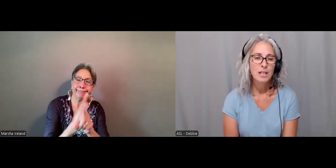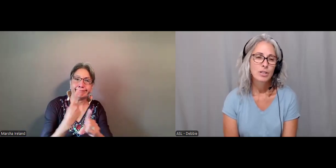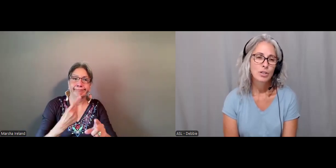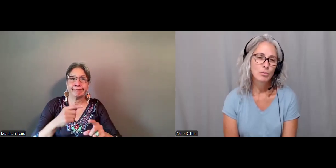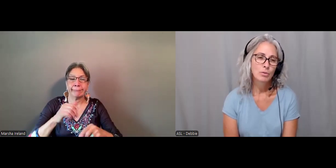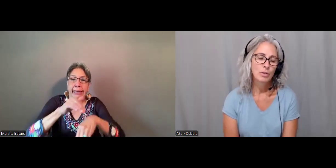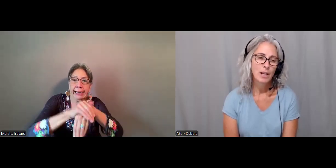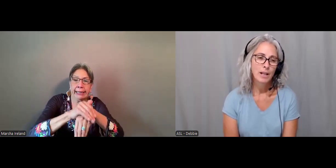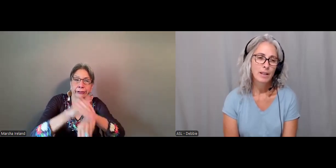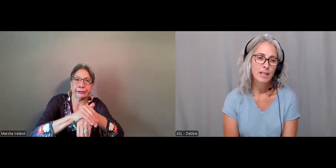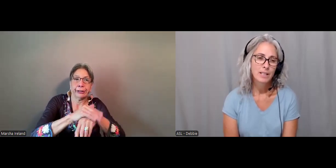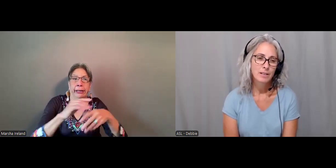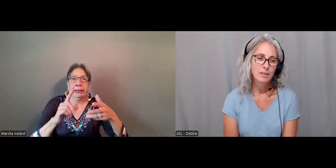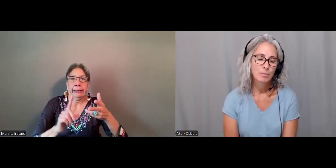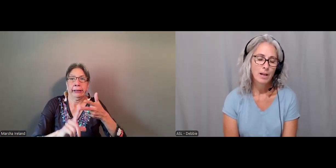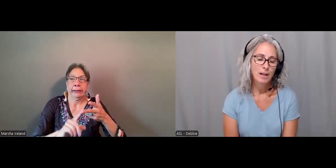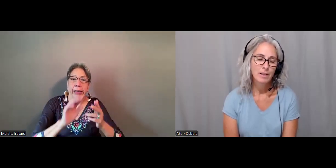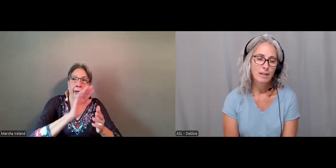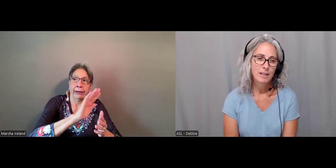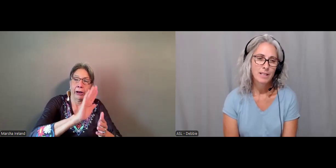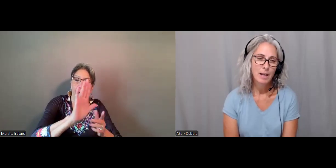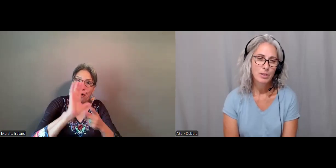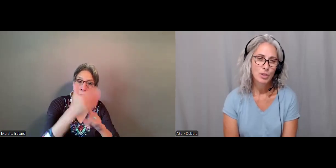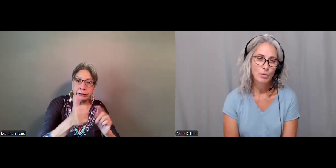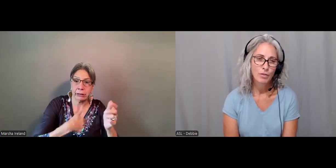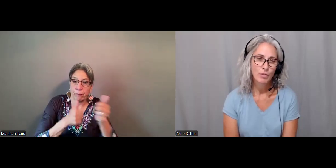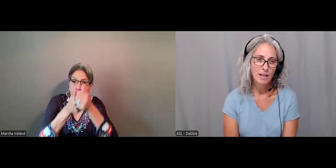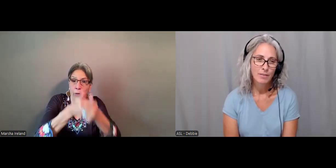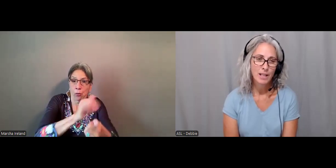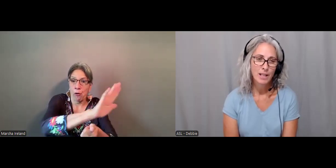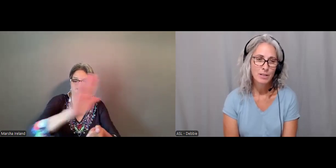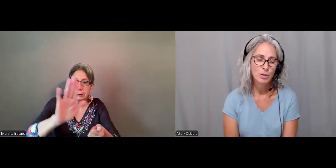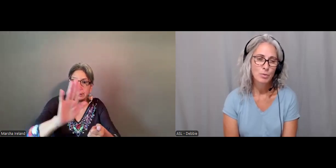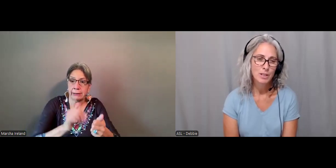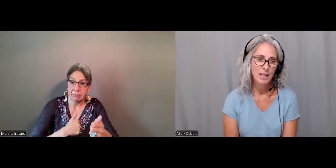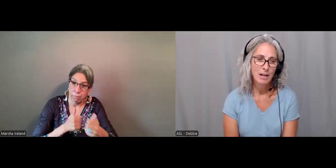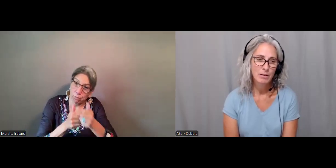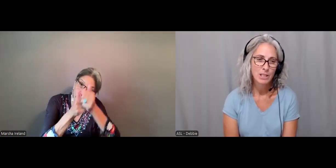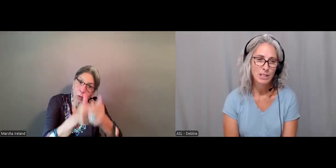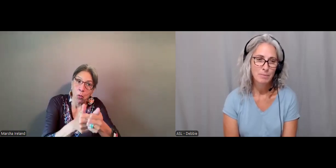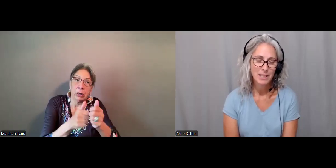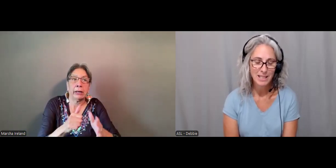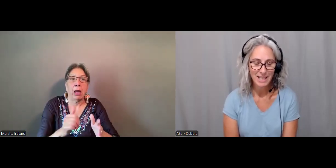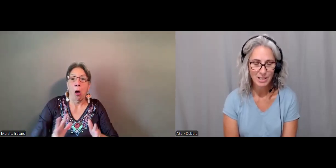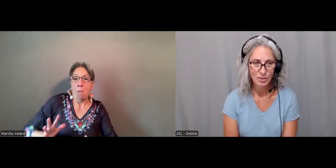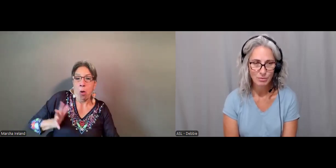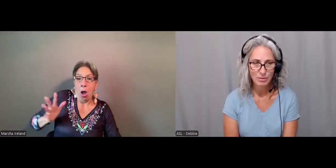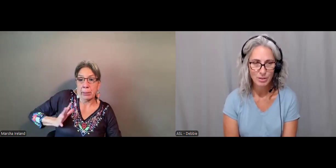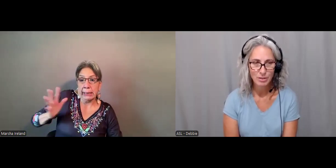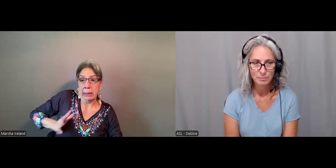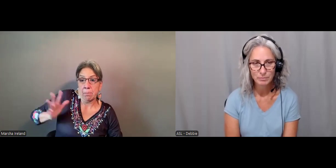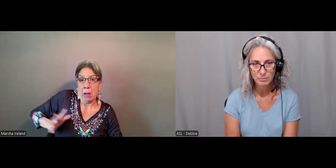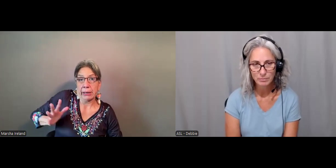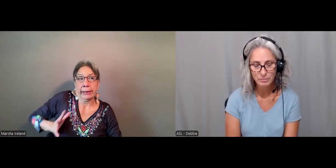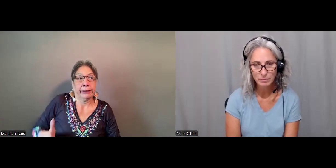Eventually, school they did establish a school for the deaf in London, which was allowed me to be a day